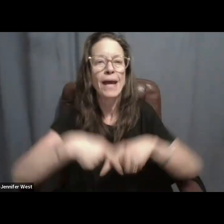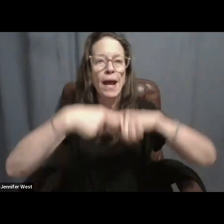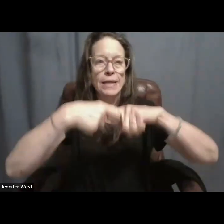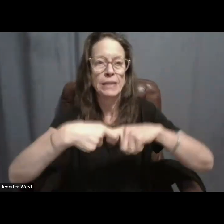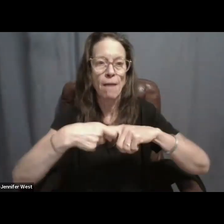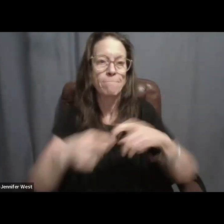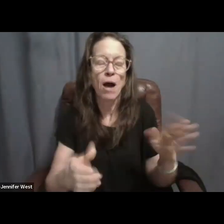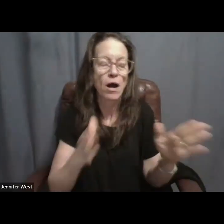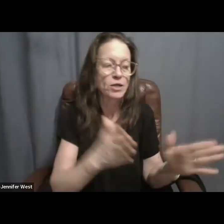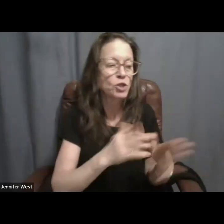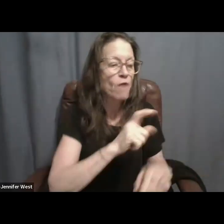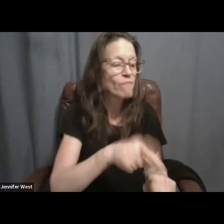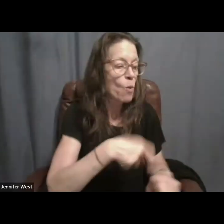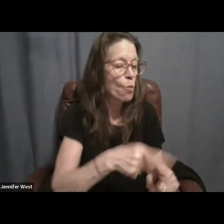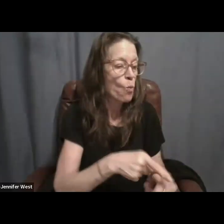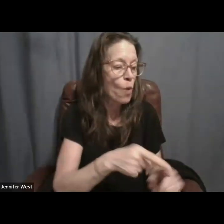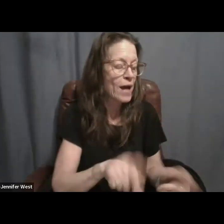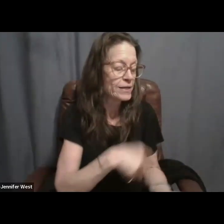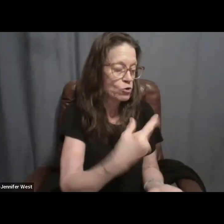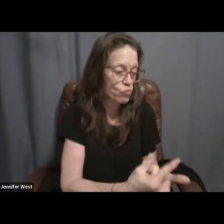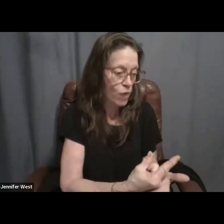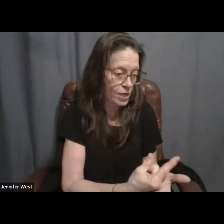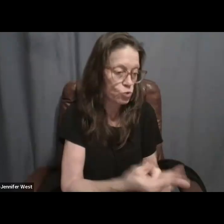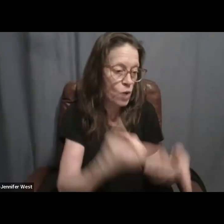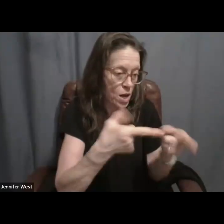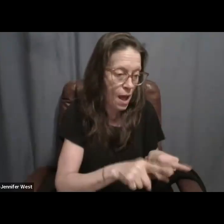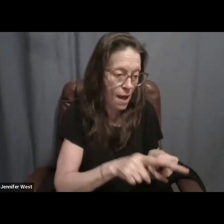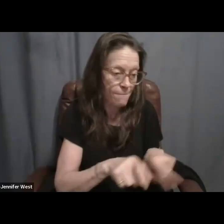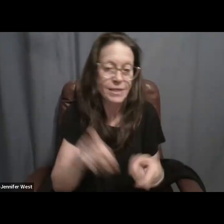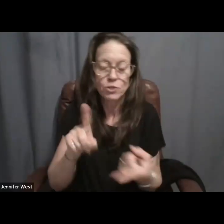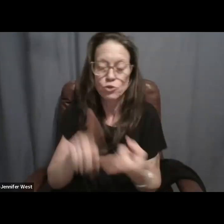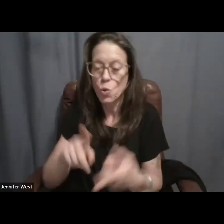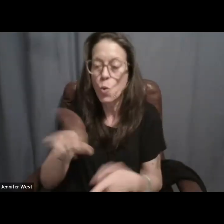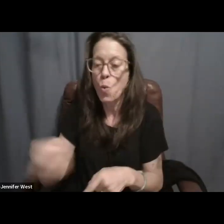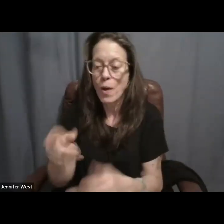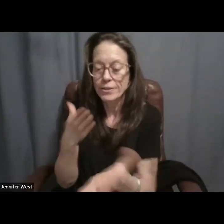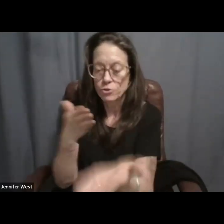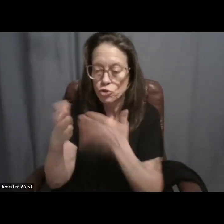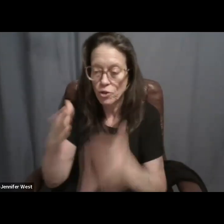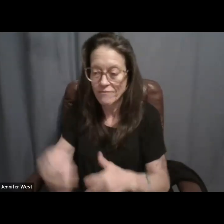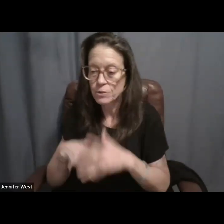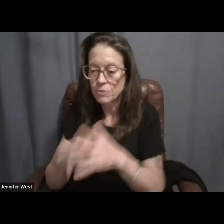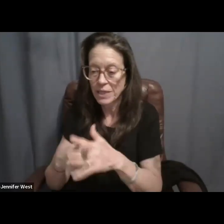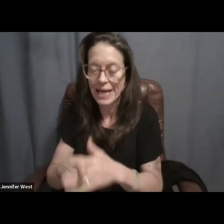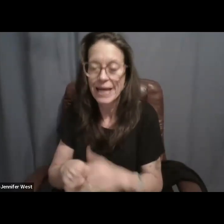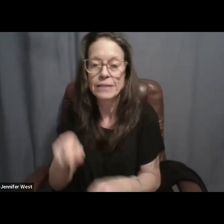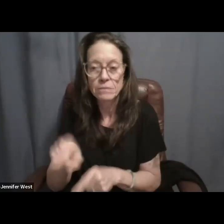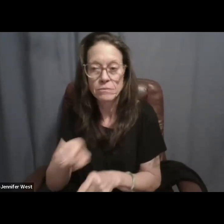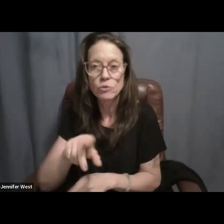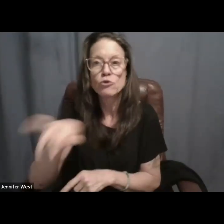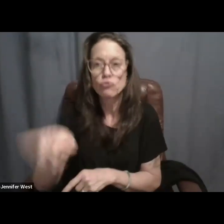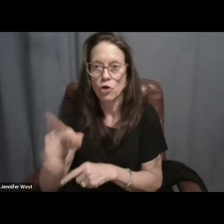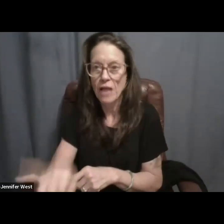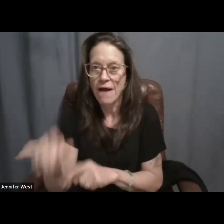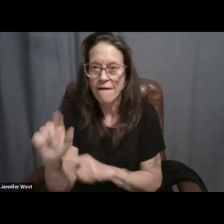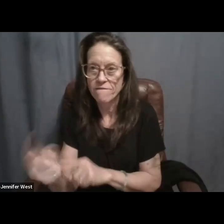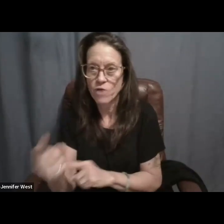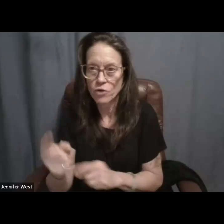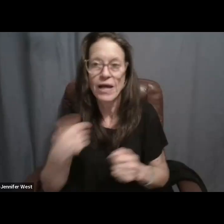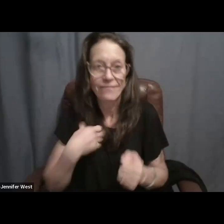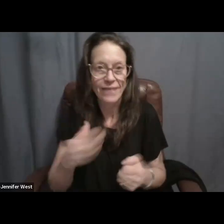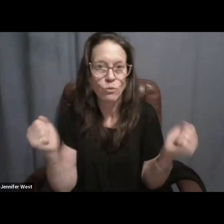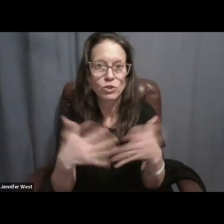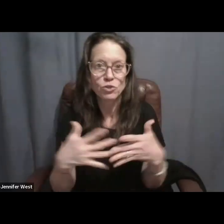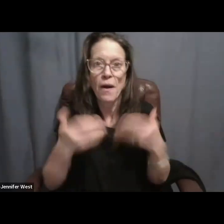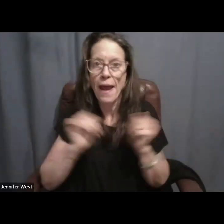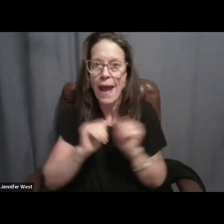the time services start, which is July 1st. It was a little bit scary because I didn't know what we were going to do or how it was going to work out, but